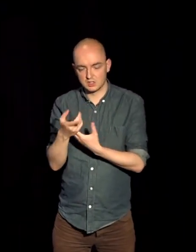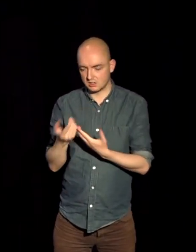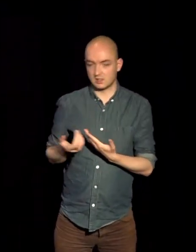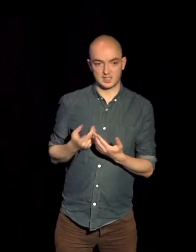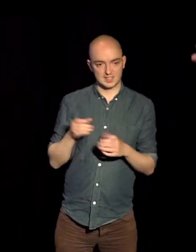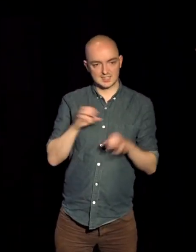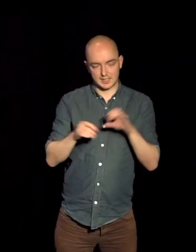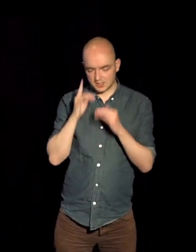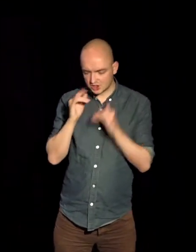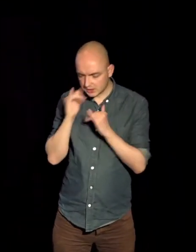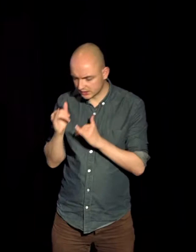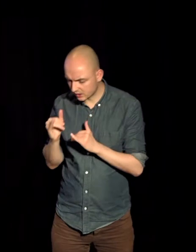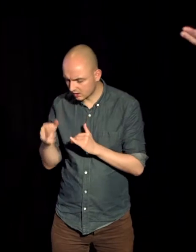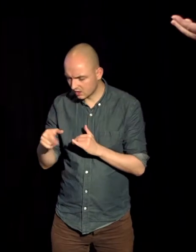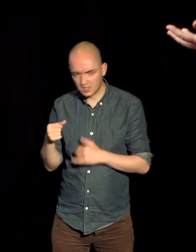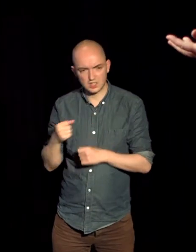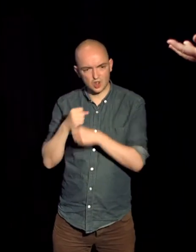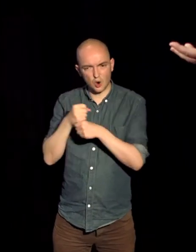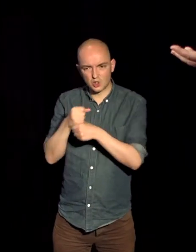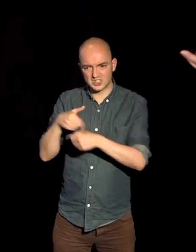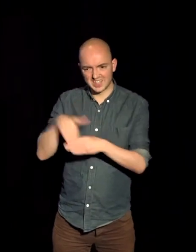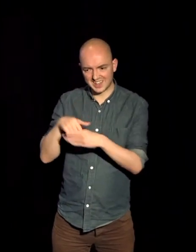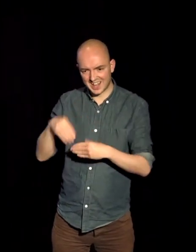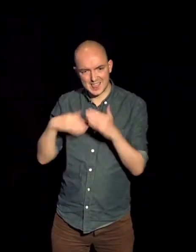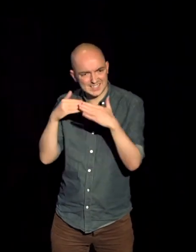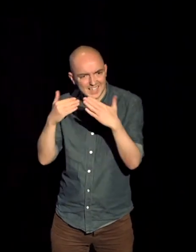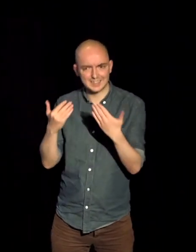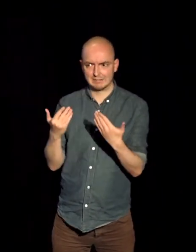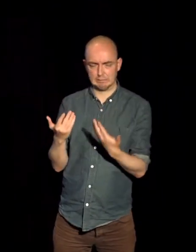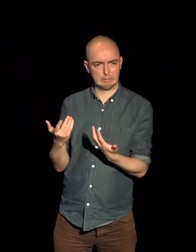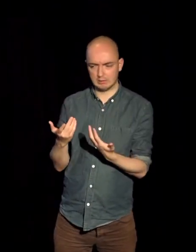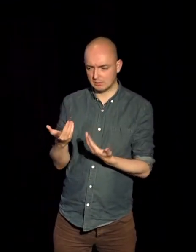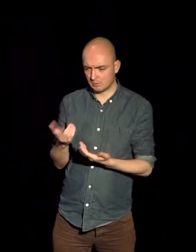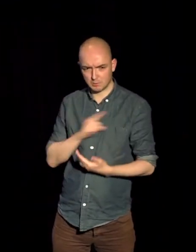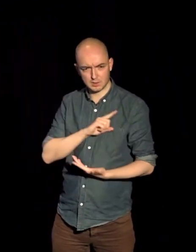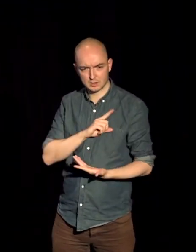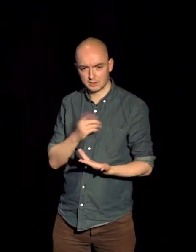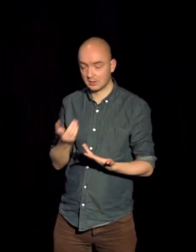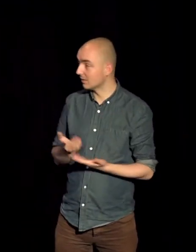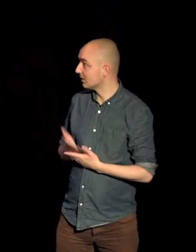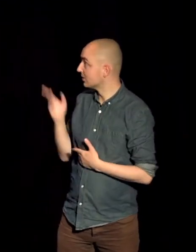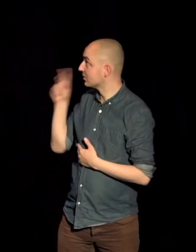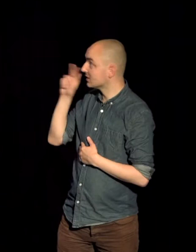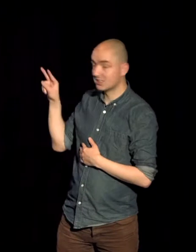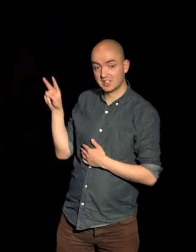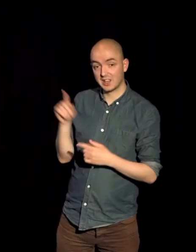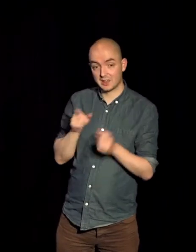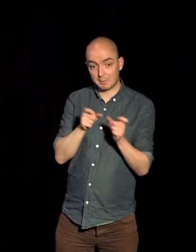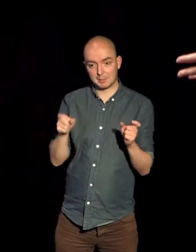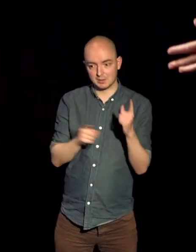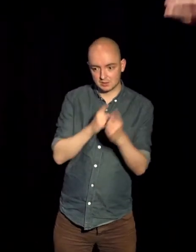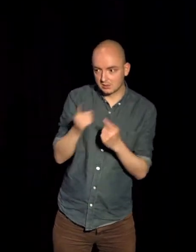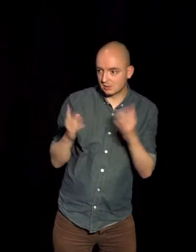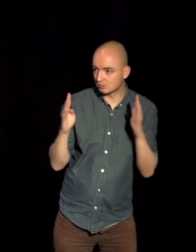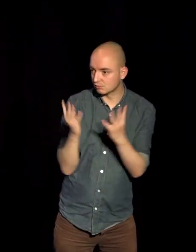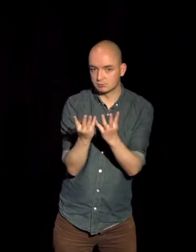everywhere. And where did the horse come from? And you can see that there's a big group of people there, EU ministers, trying to figure out what to do about the horse. Just